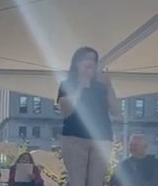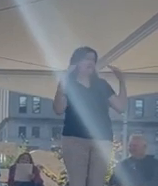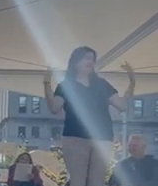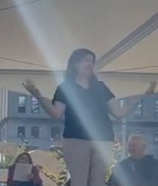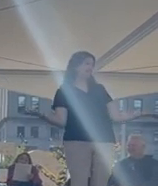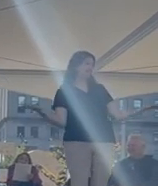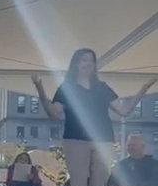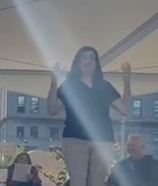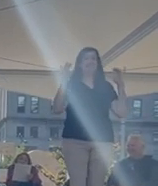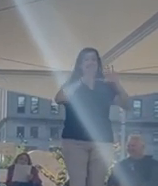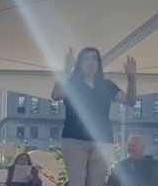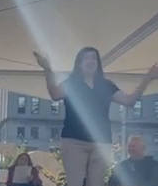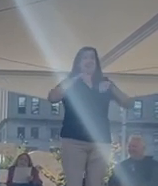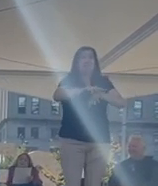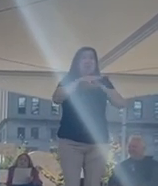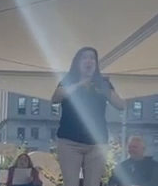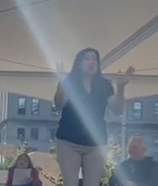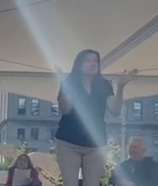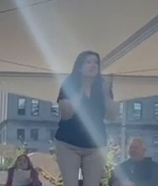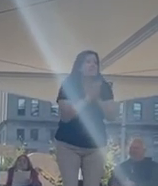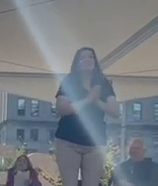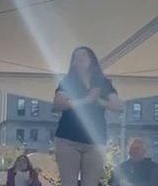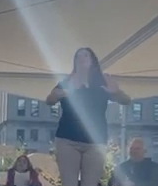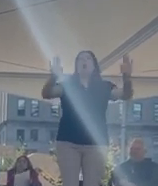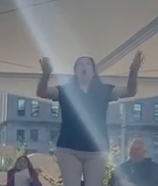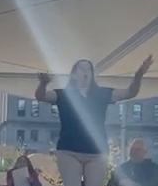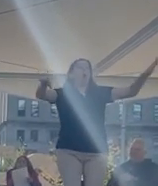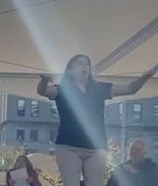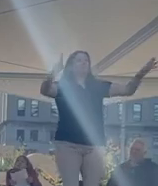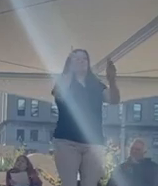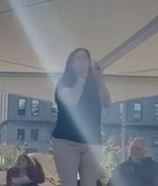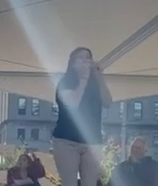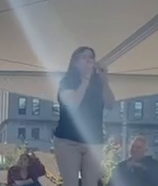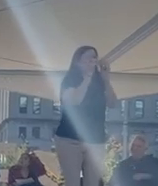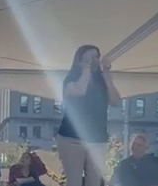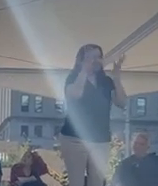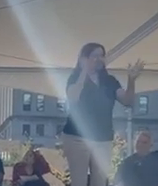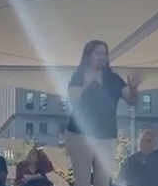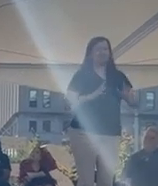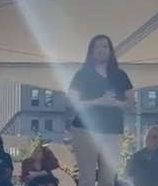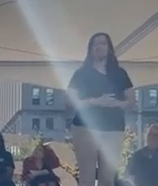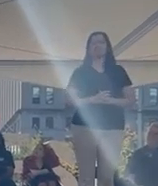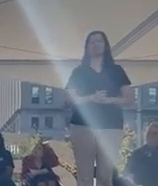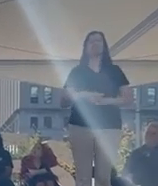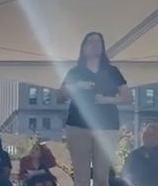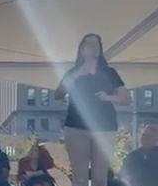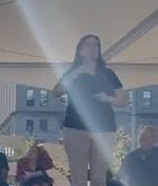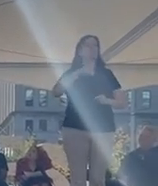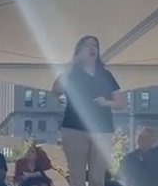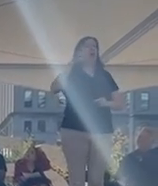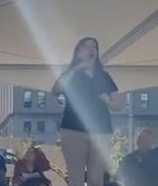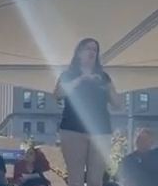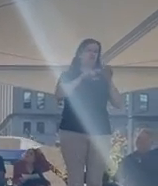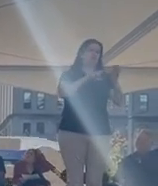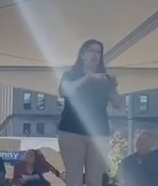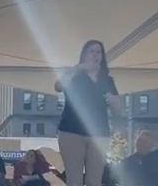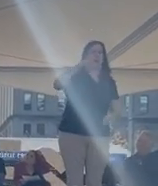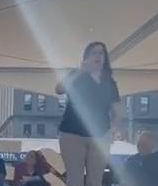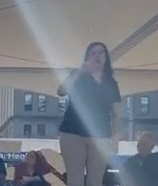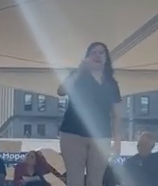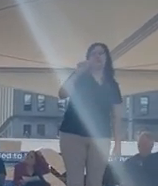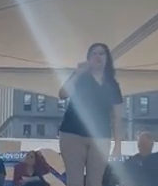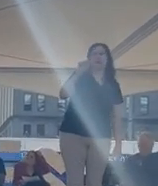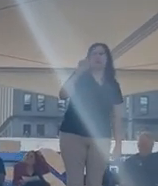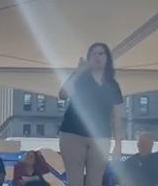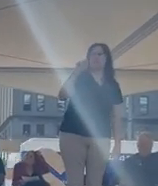say. Let's march. Oh, I have one more thing to say. I had to take paratransit.